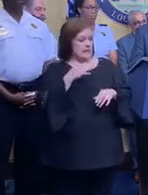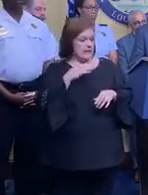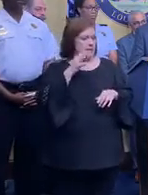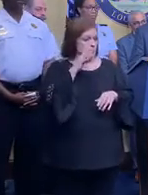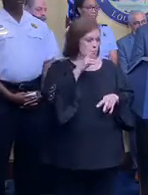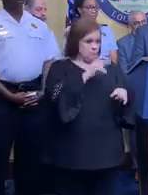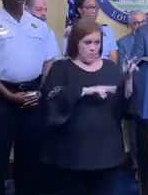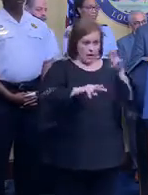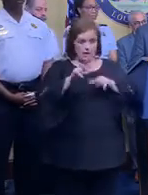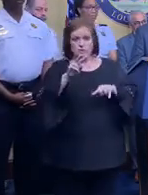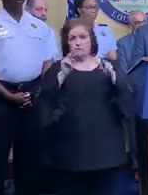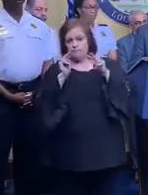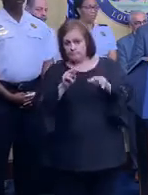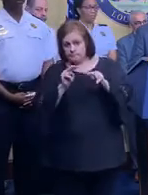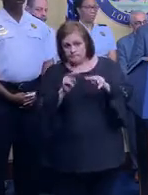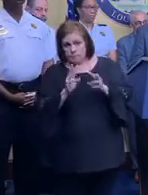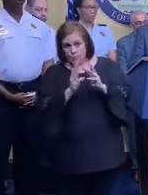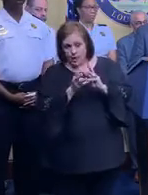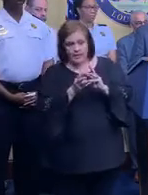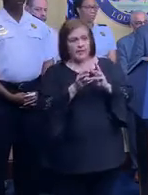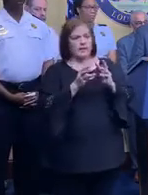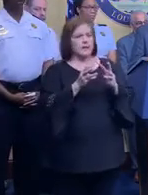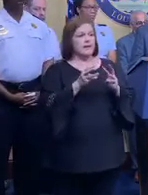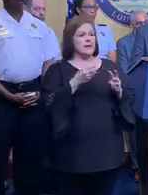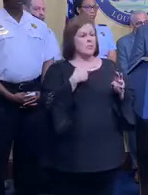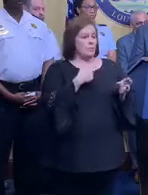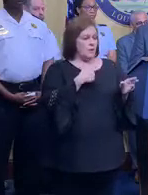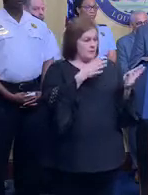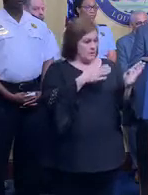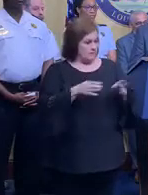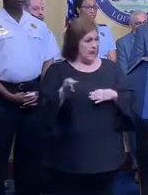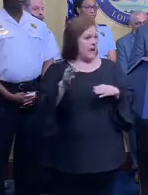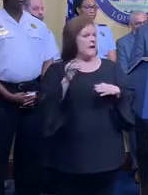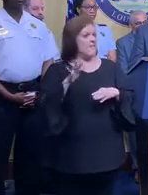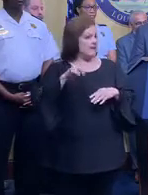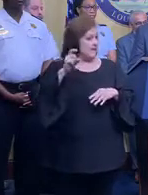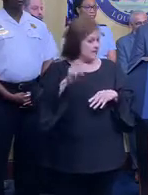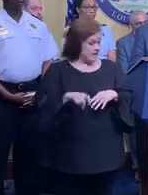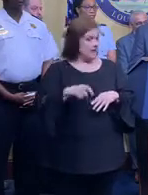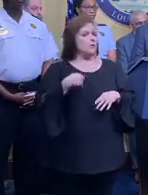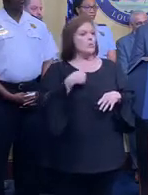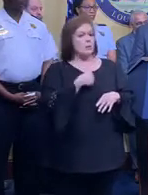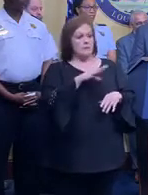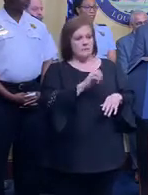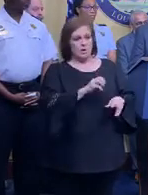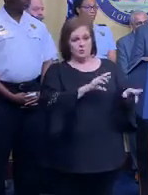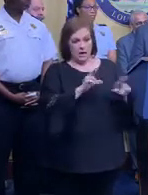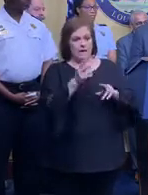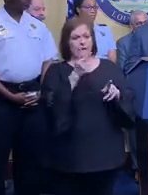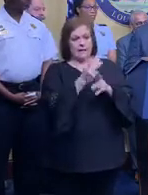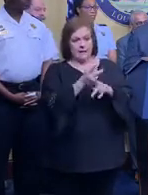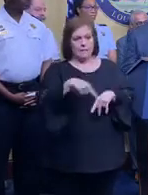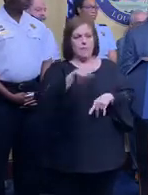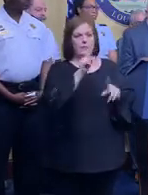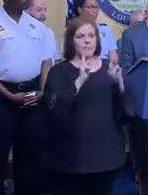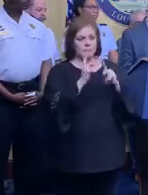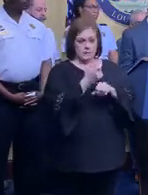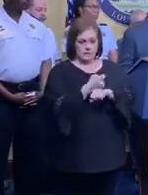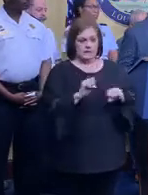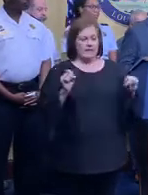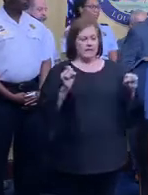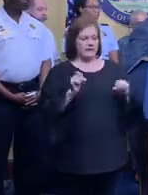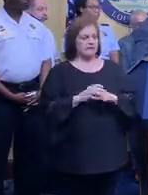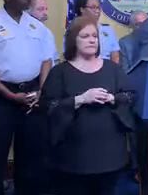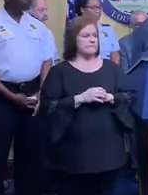weather conditions, and we're prepared to take the necessary actions to keep our passengers safe. Thank you